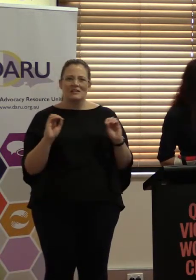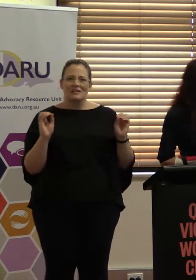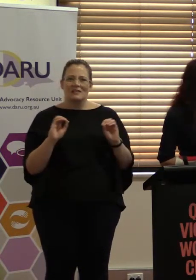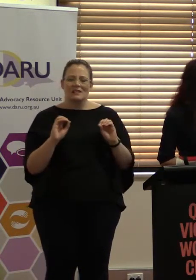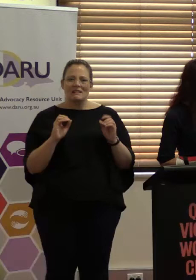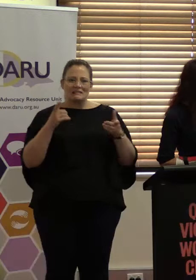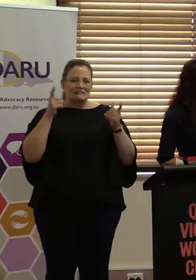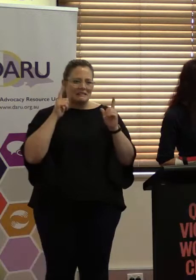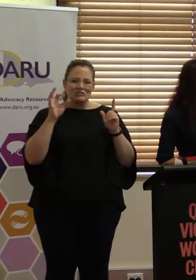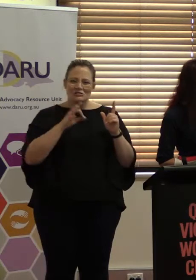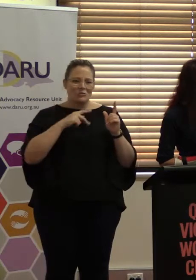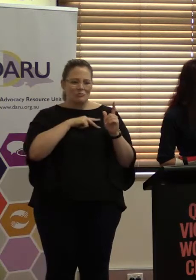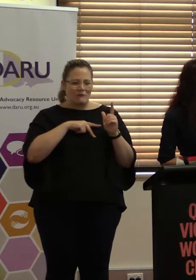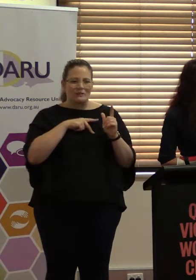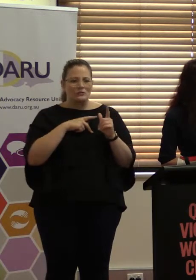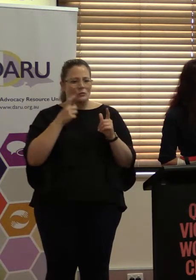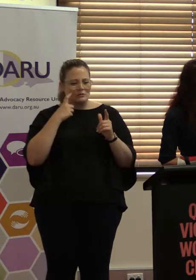with disabilities.